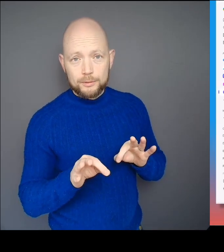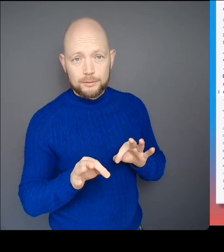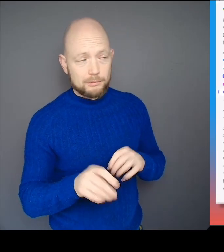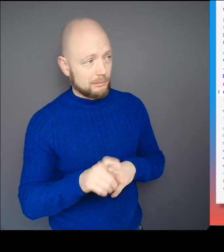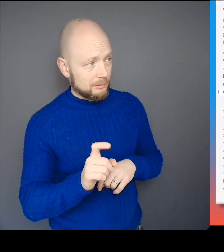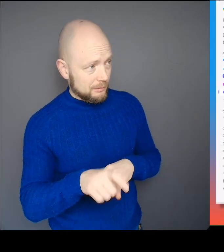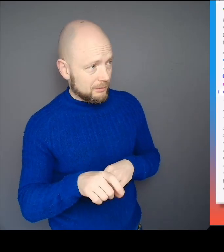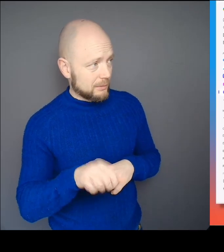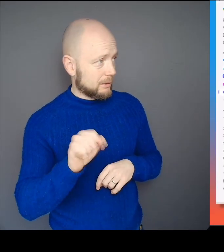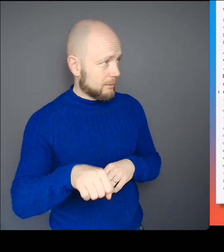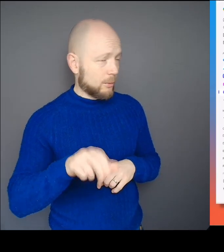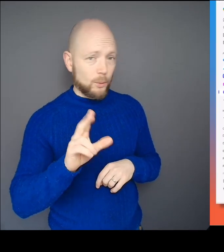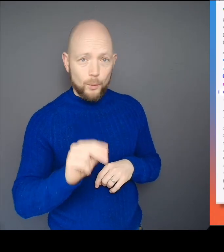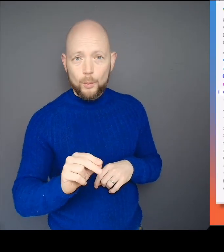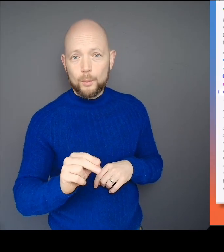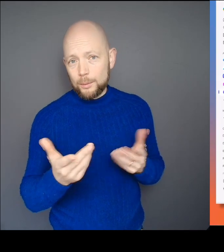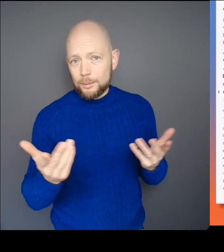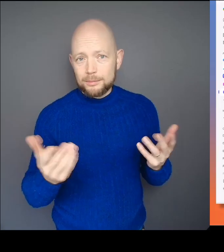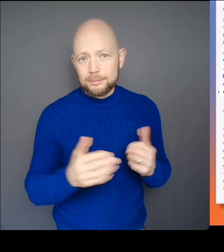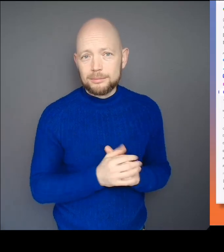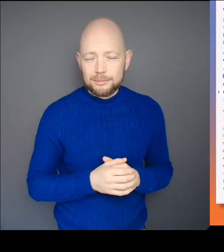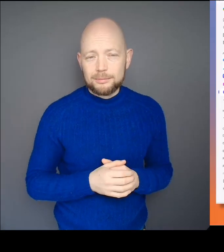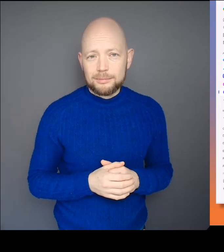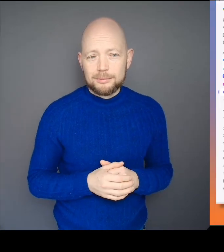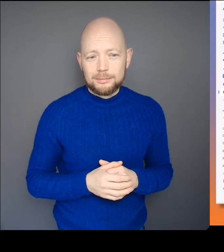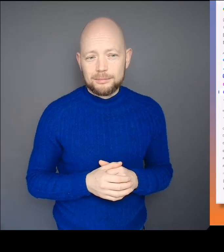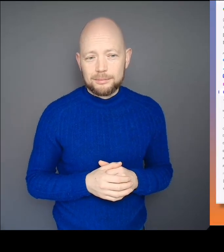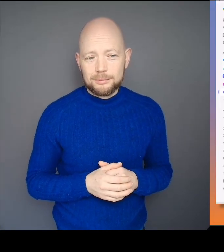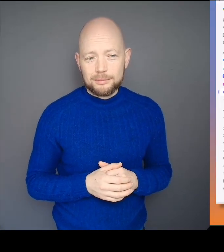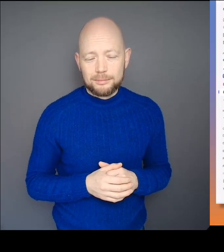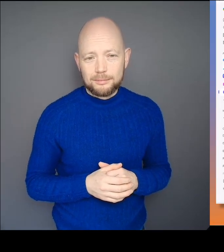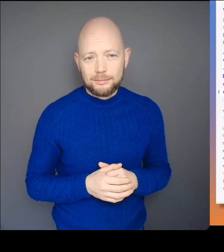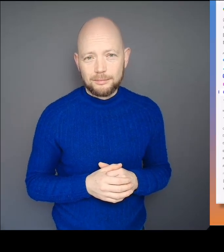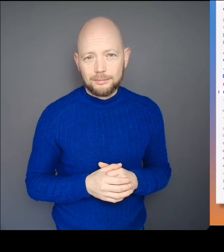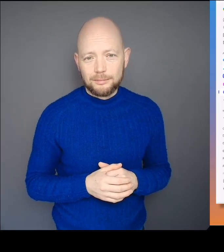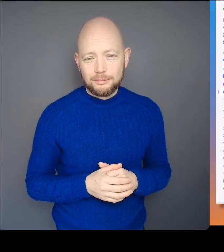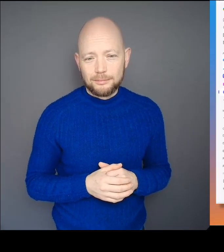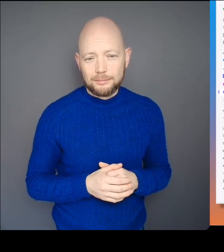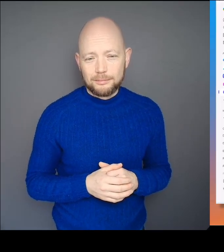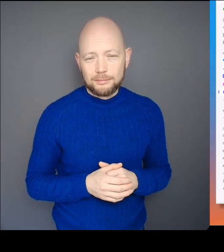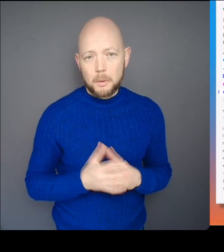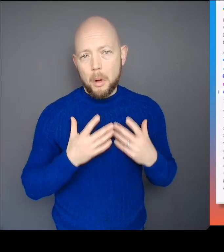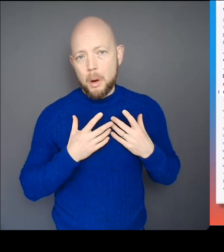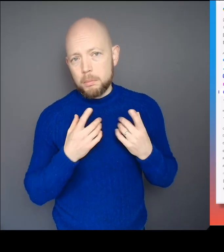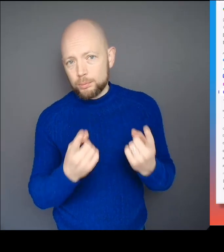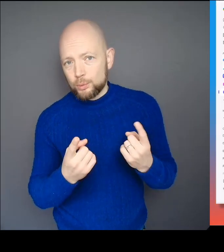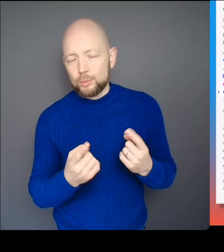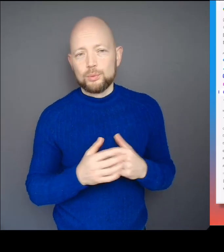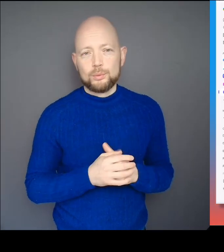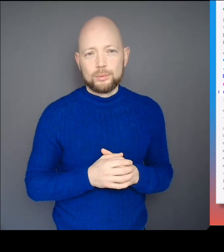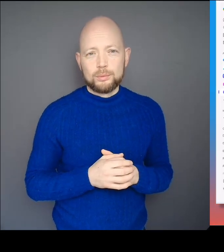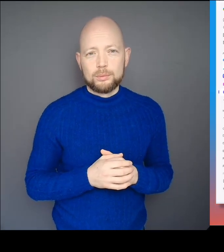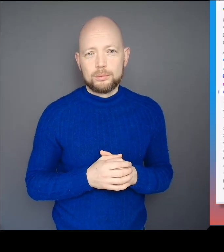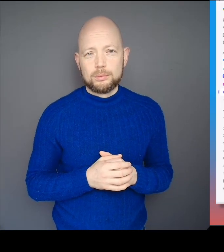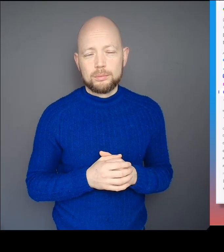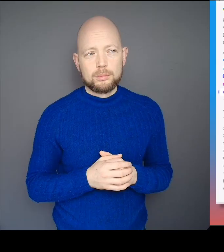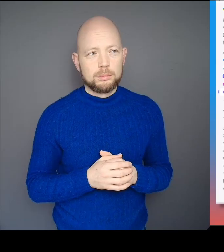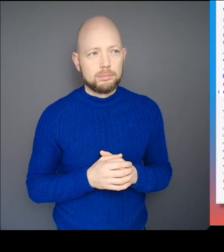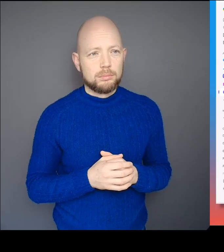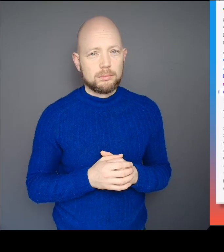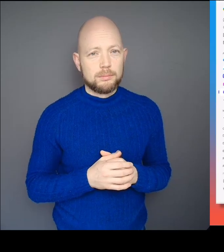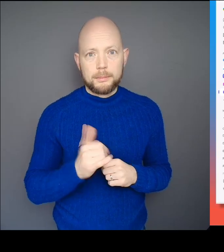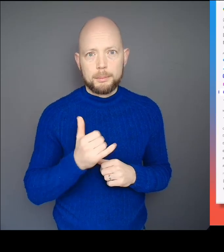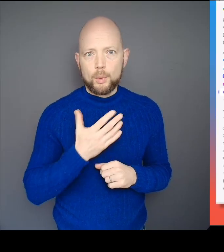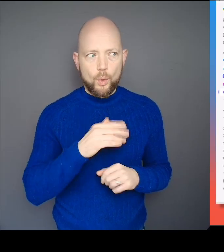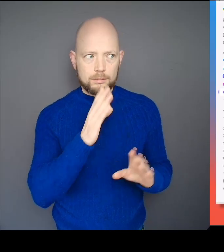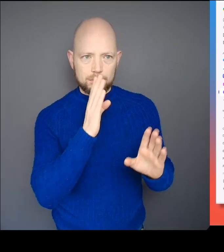access to my Teams chats and meetings? Yes, I do, because actually we've had some of those things. Or actually, no, this is going to be something that